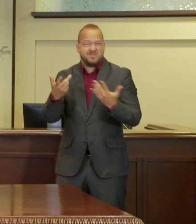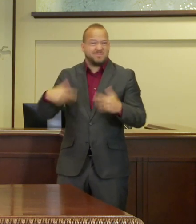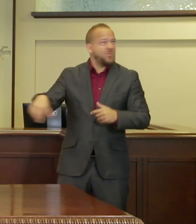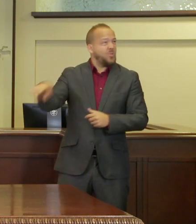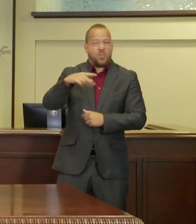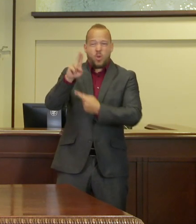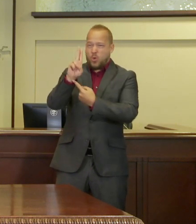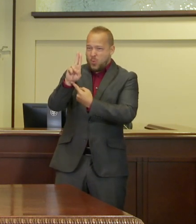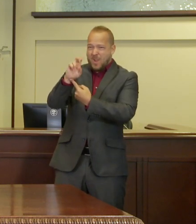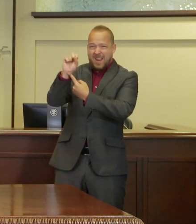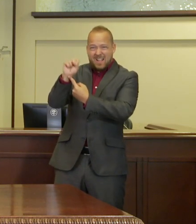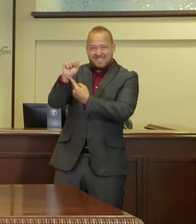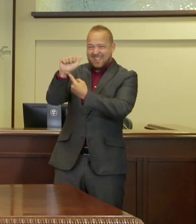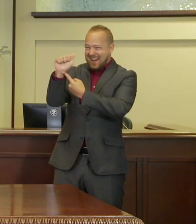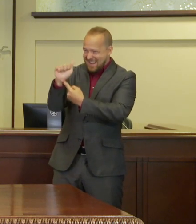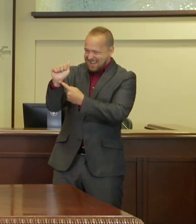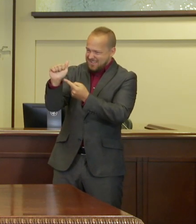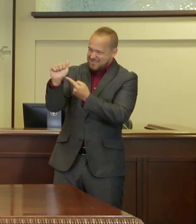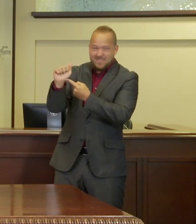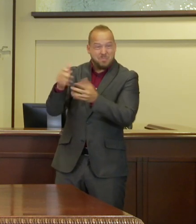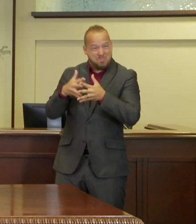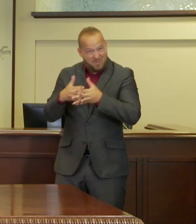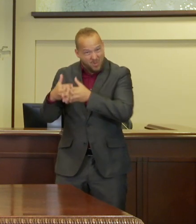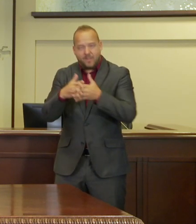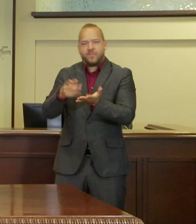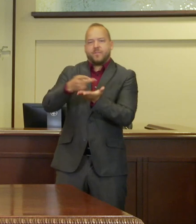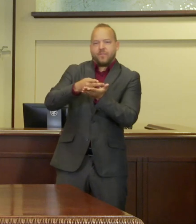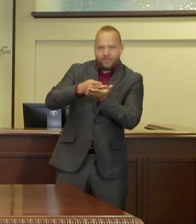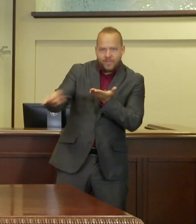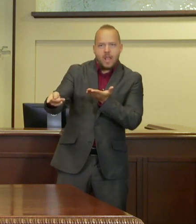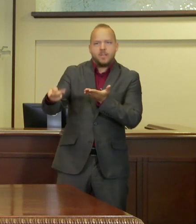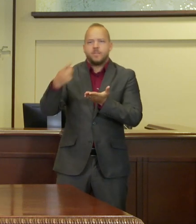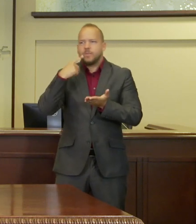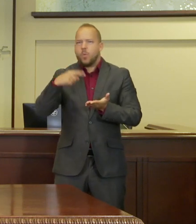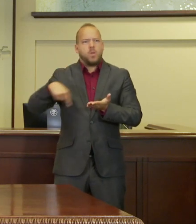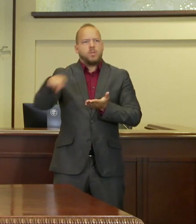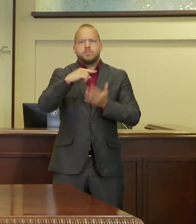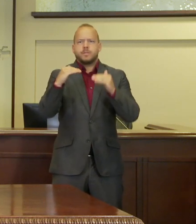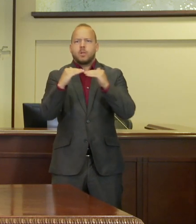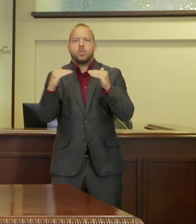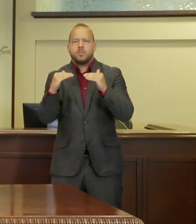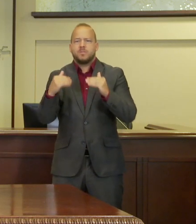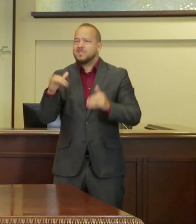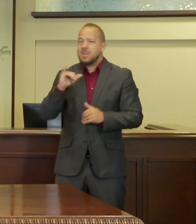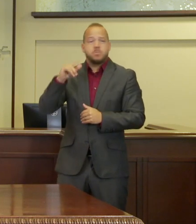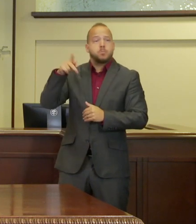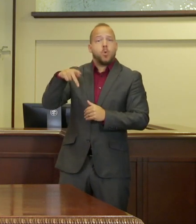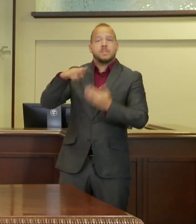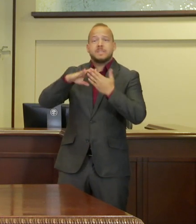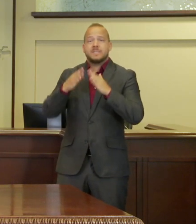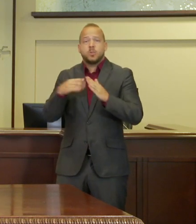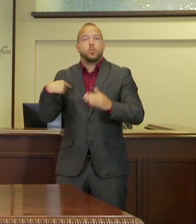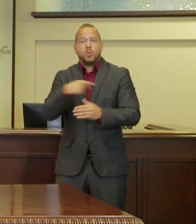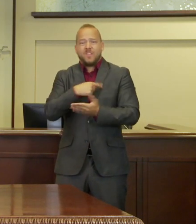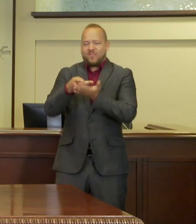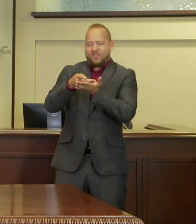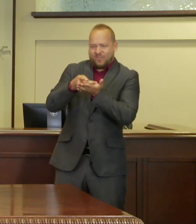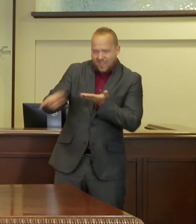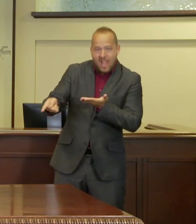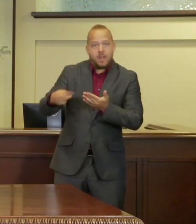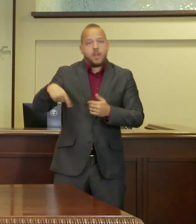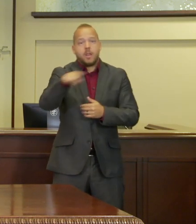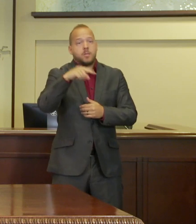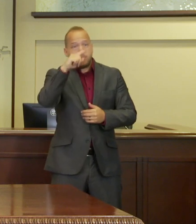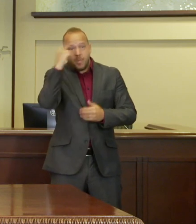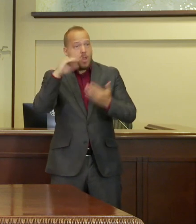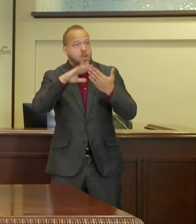them, and ways that the city of Portland has failed our own Black community. But I felt